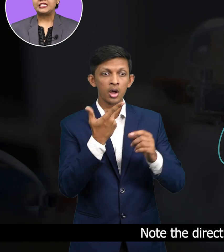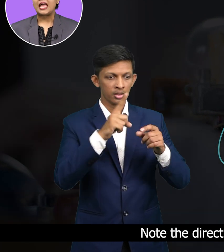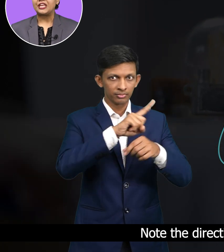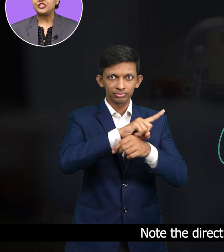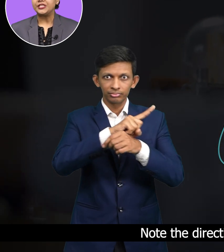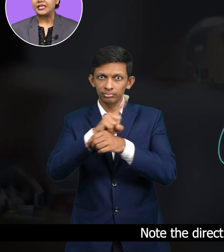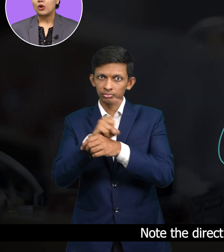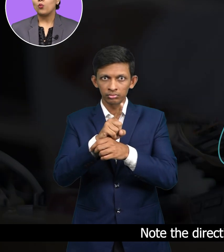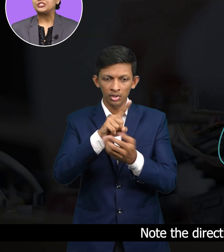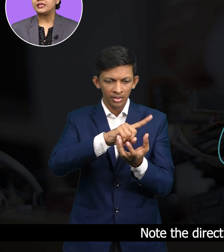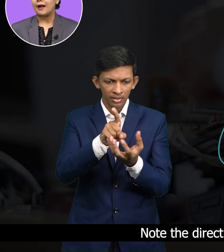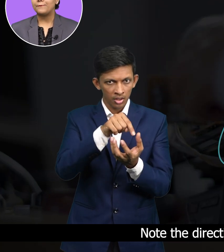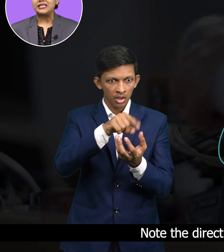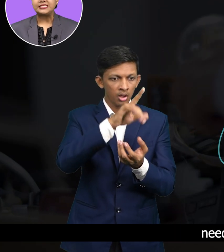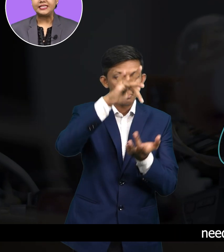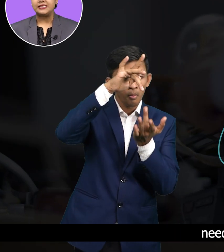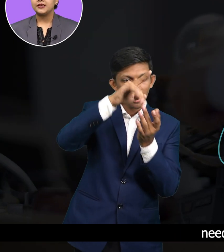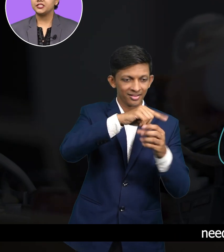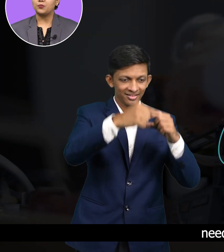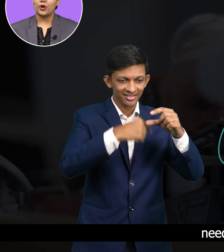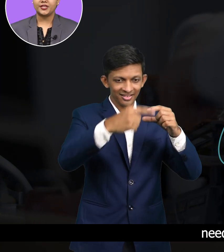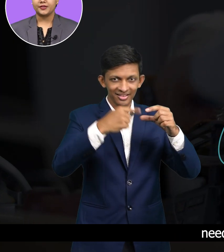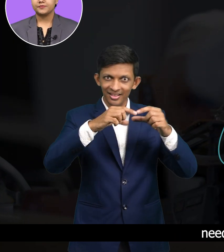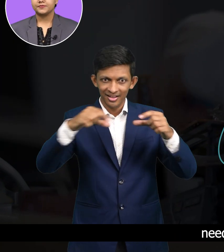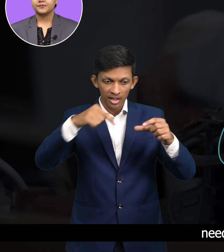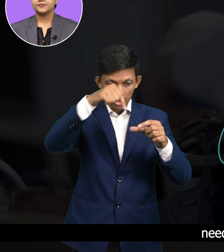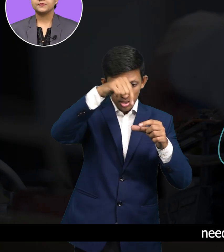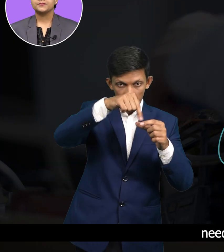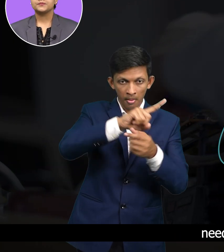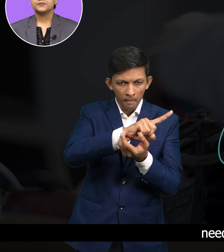Note the direction in which the compass needle is pointing.